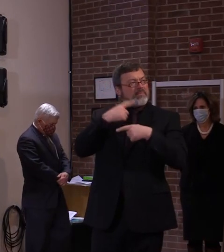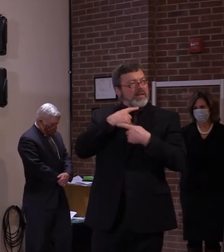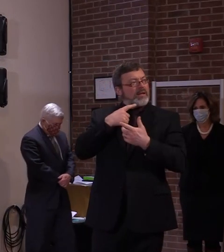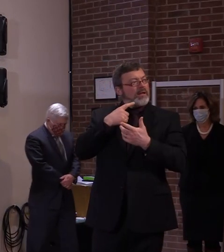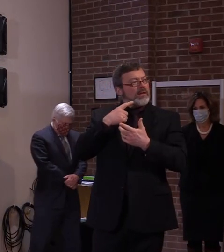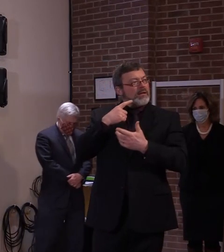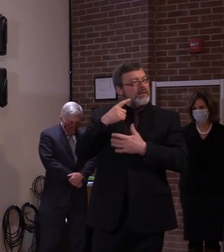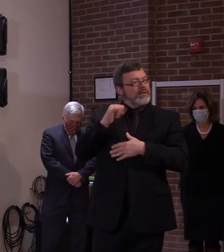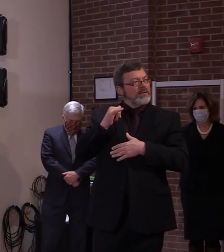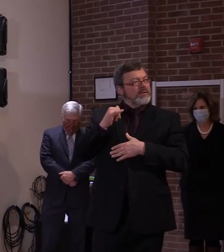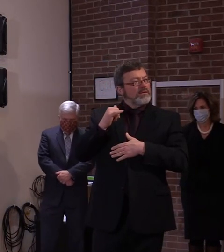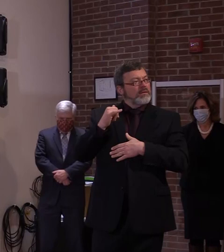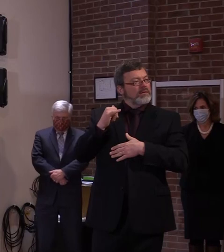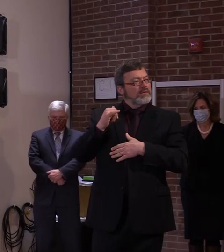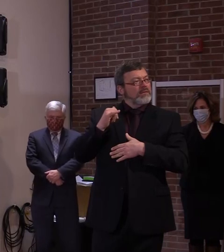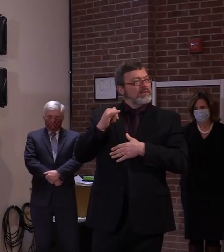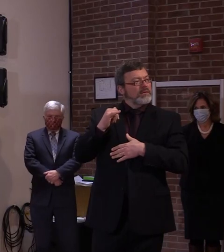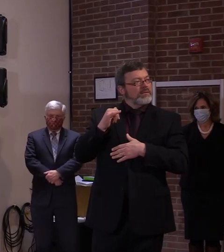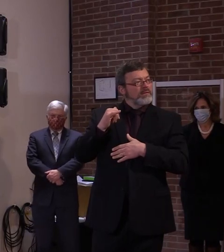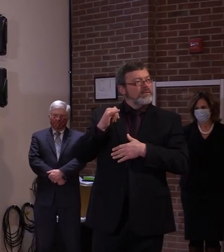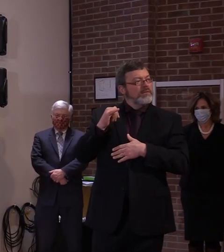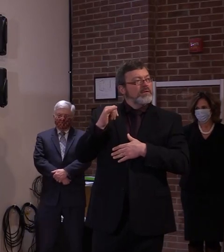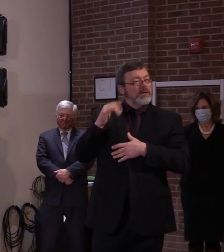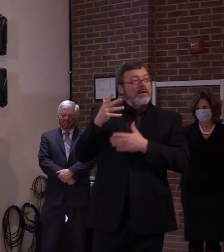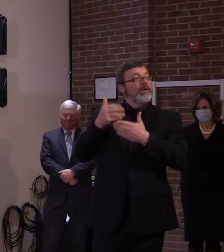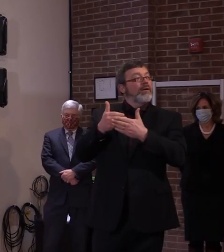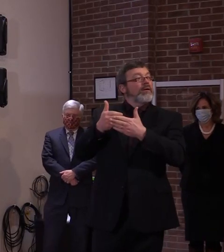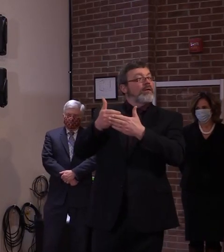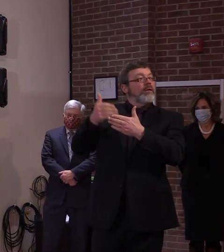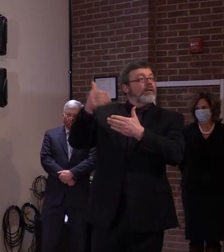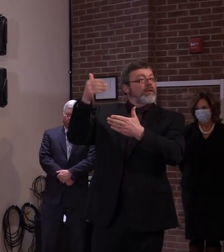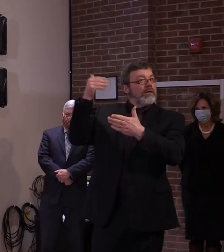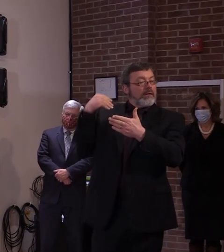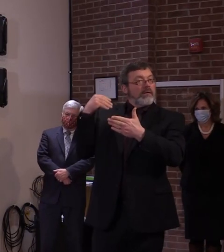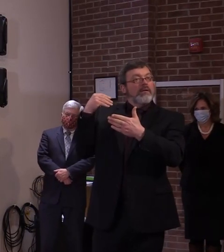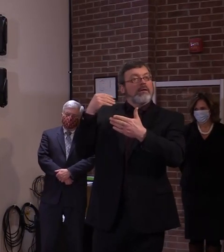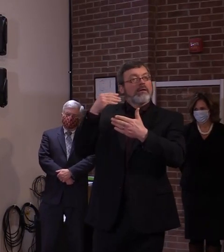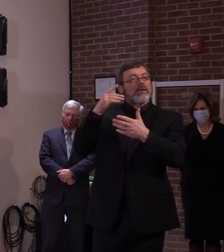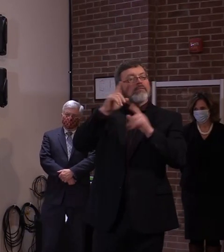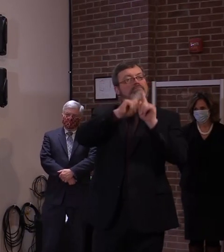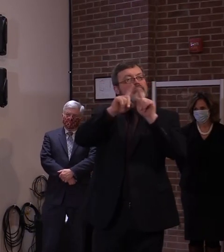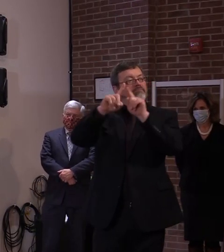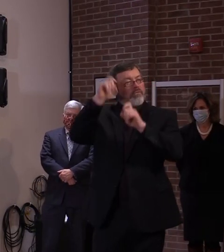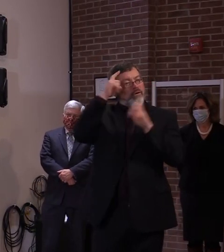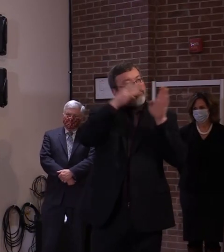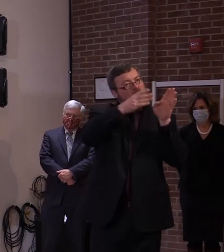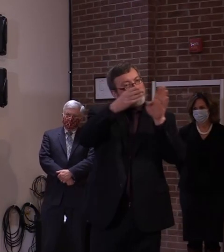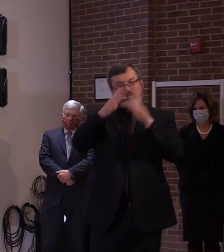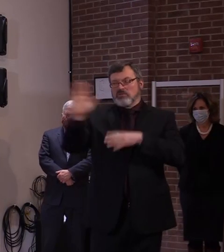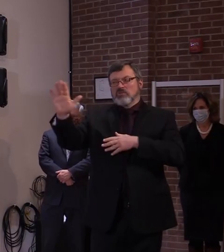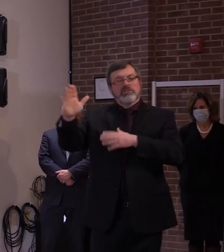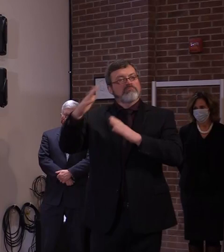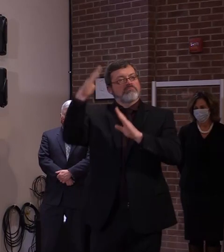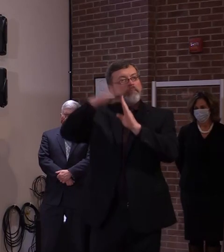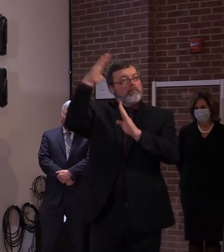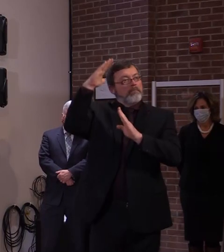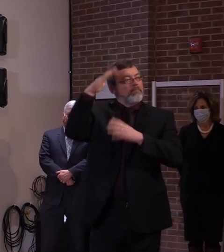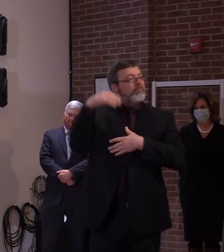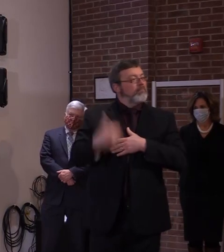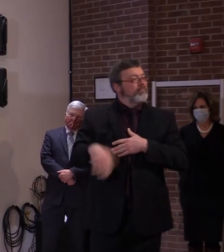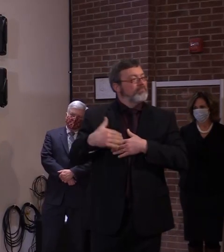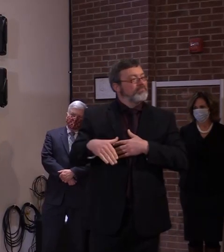rank number one. So I just want to say thank you for that, and I hope you have a great holiday, all of you. Well, you too, and while we're on that